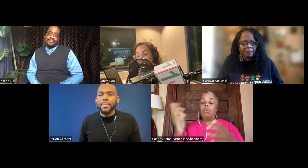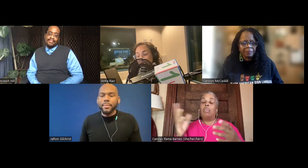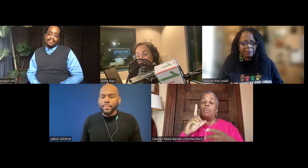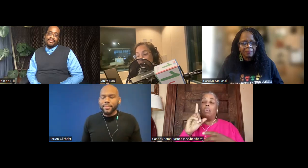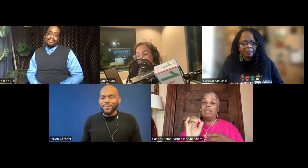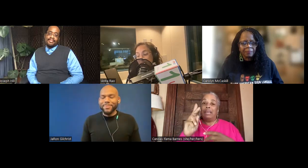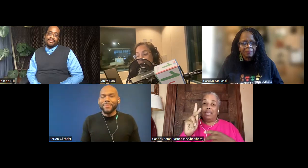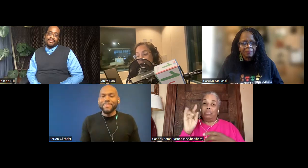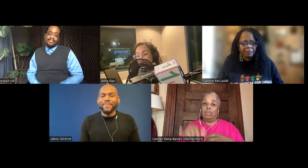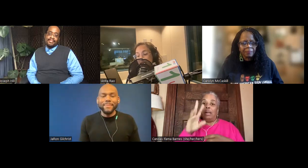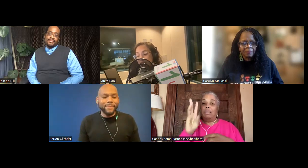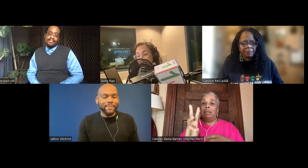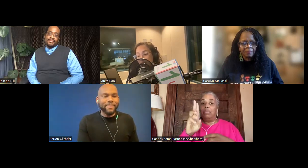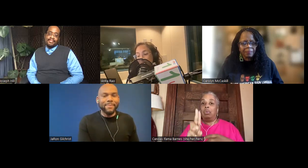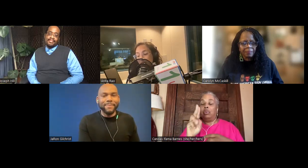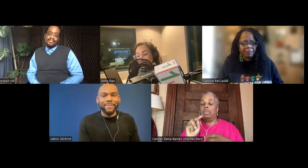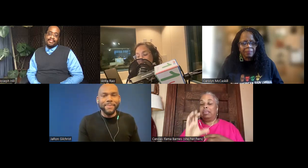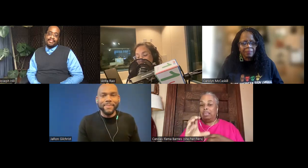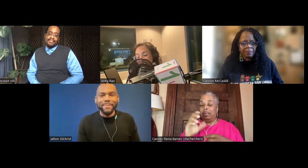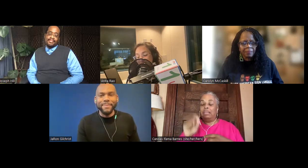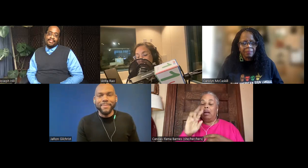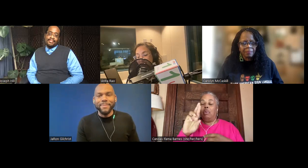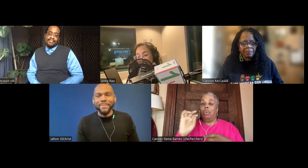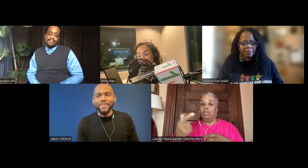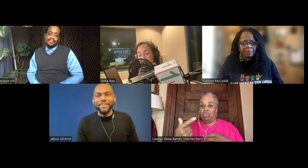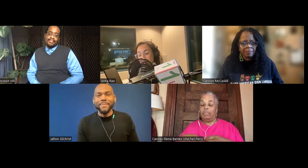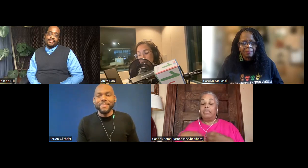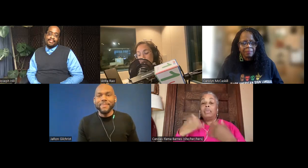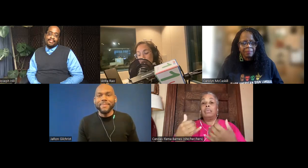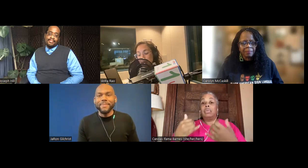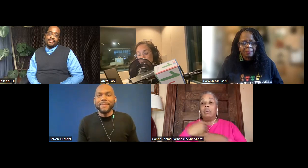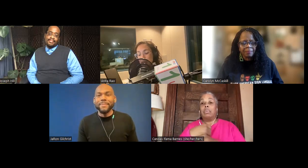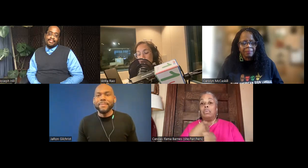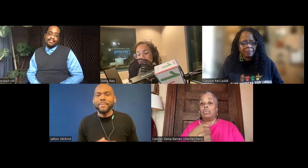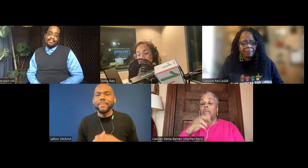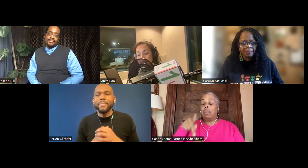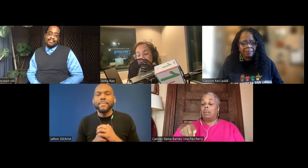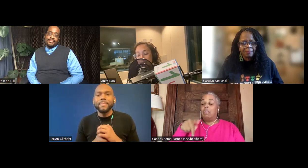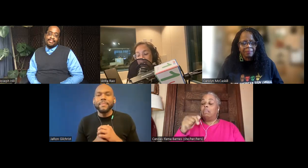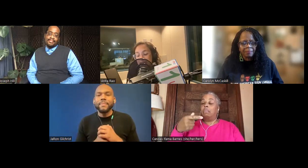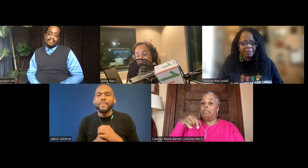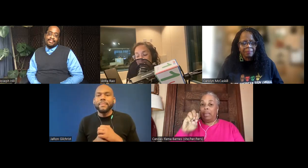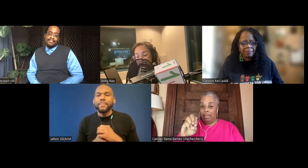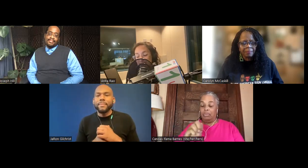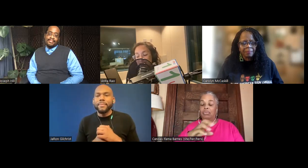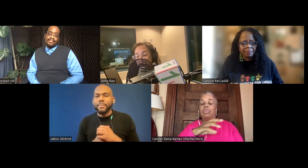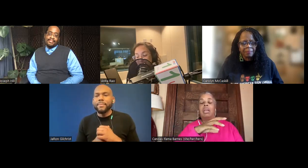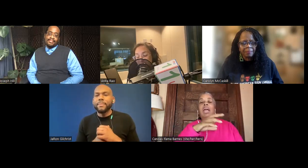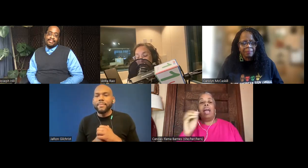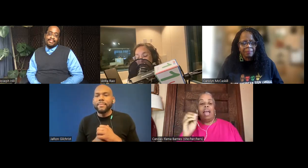at wunc.org. Today's episode was produced by Paige Miranda and edited by Amanda Magnus. Kaya Finlay and Gabriella